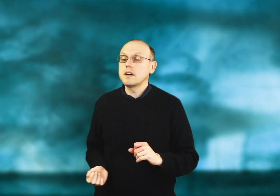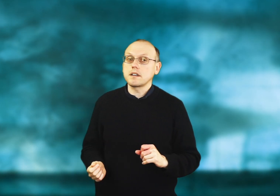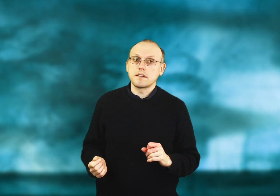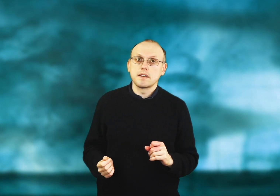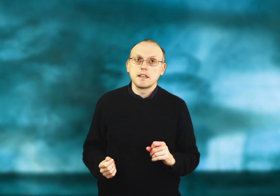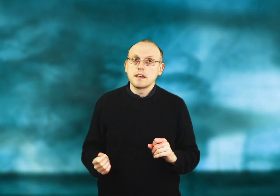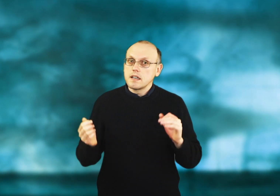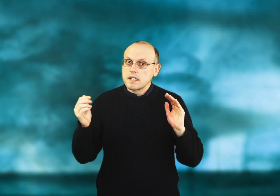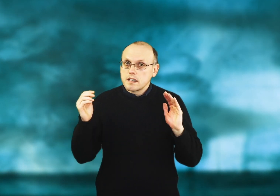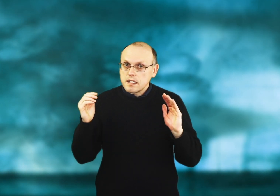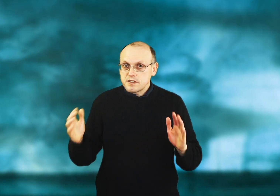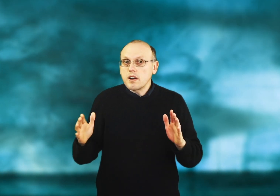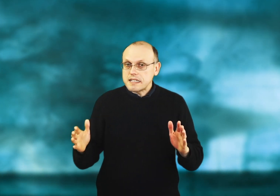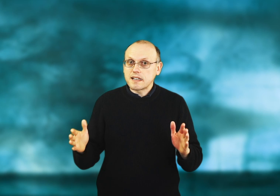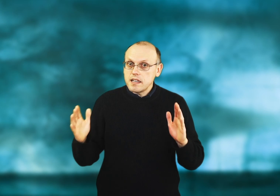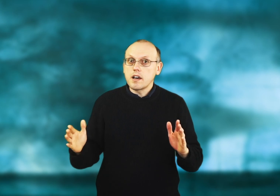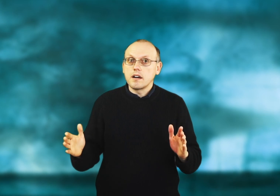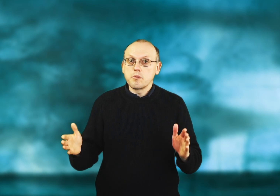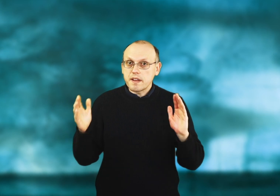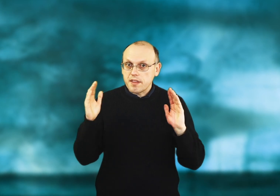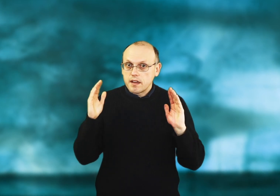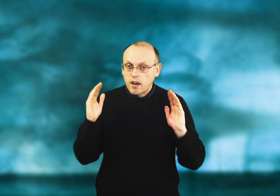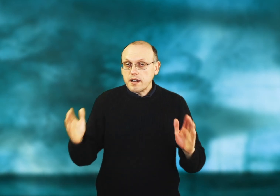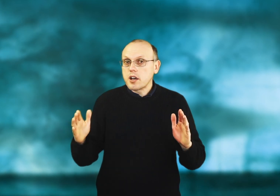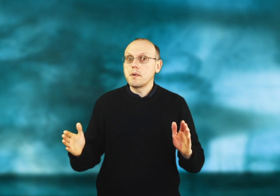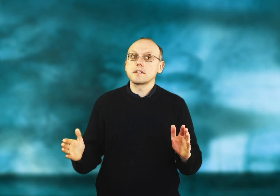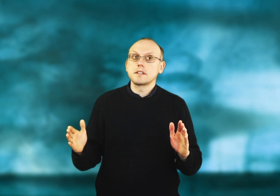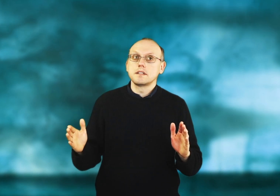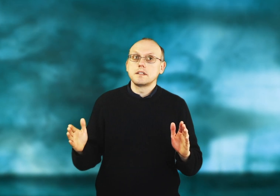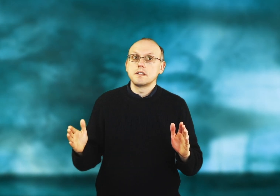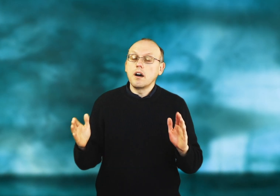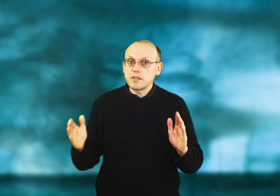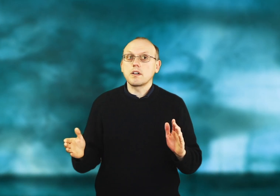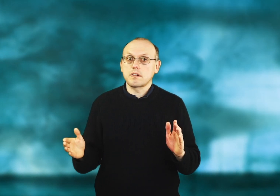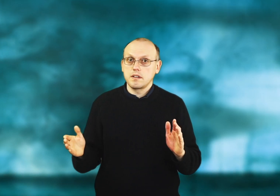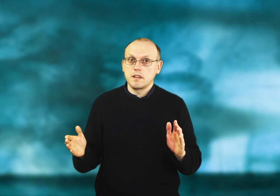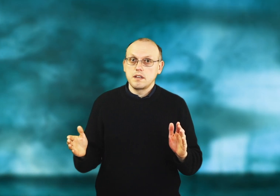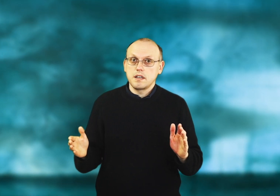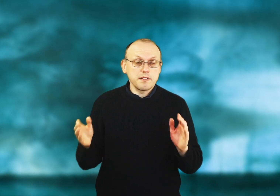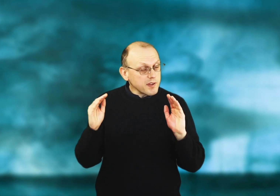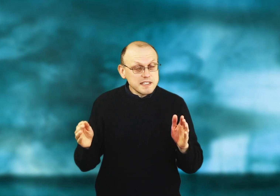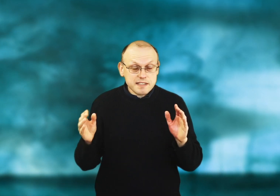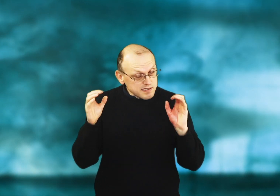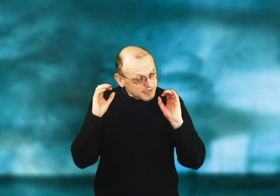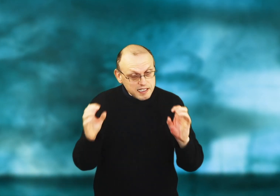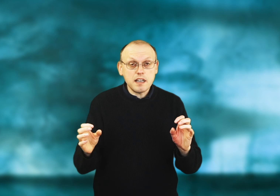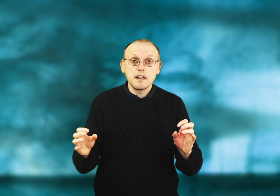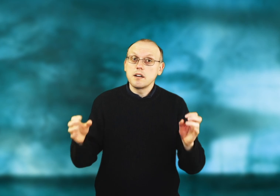mind. Is your list clear with only commas or not? And if your list is not clear with